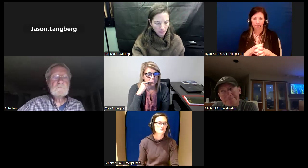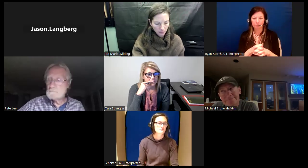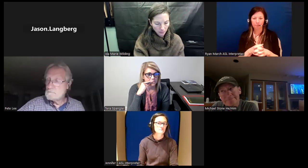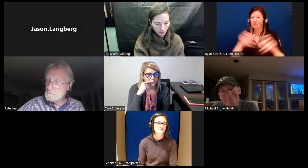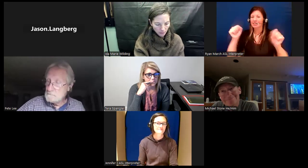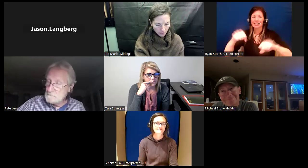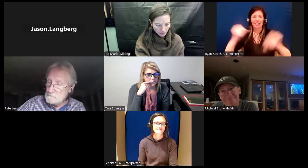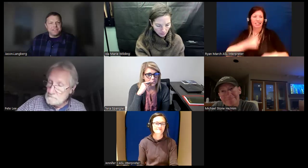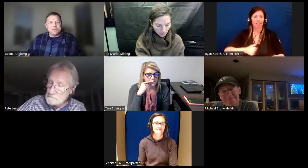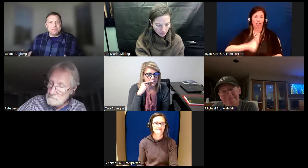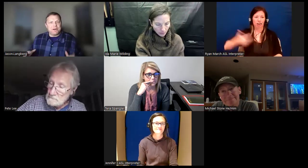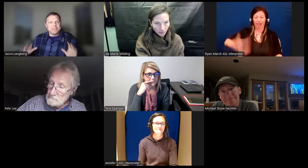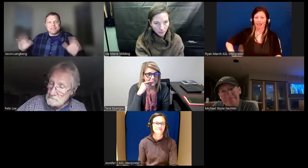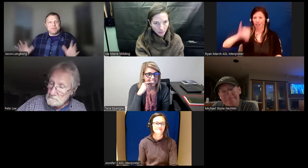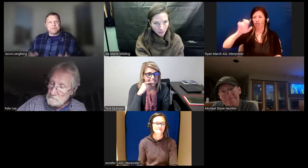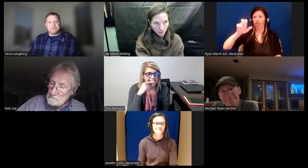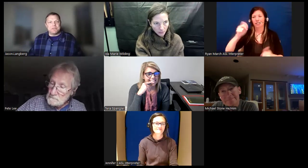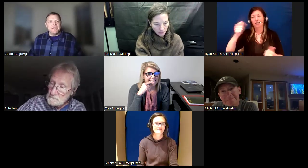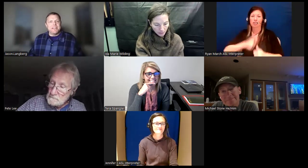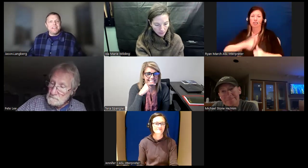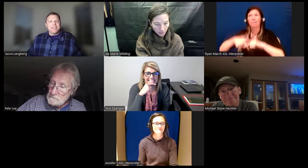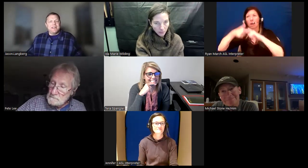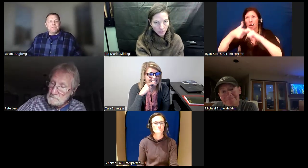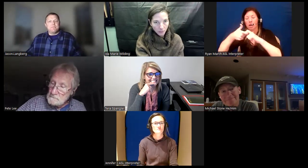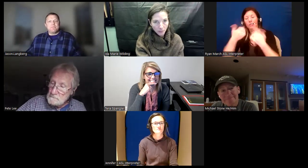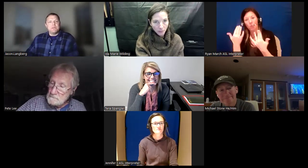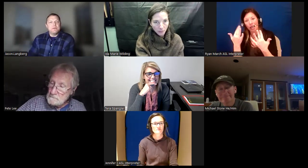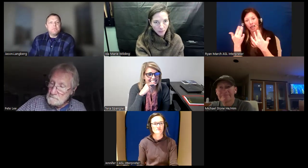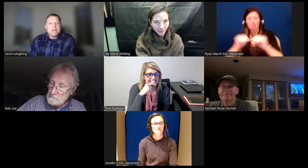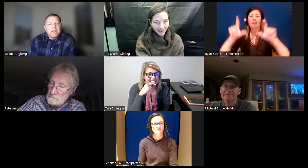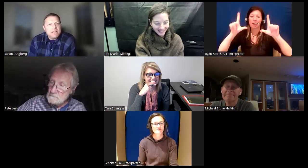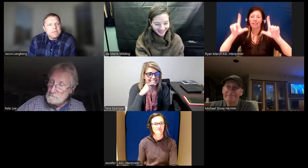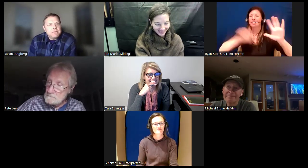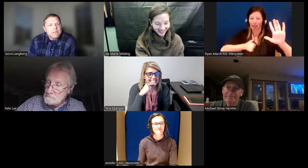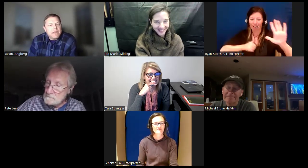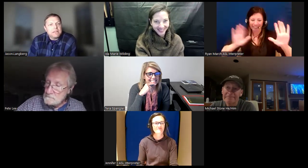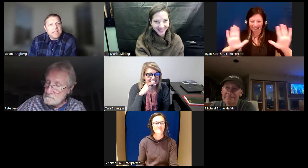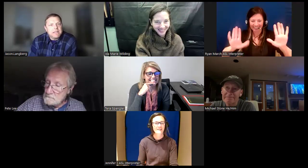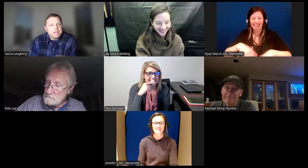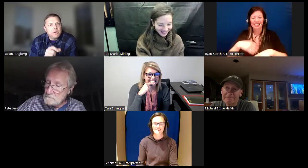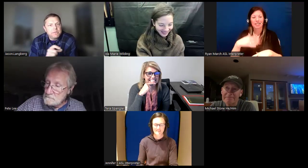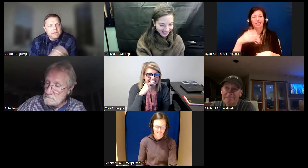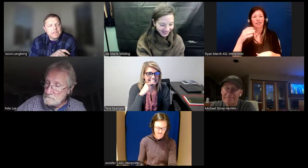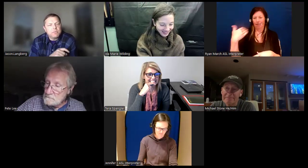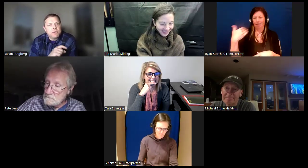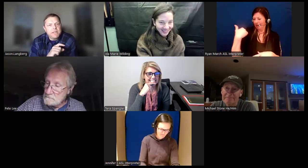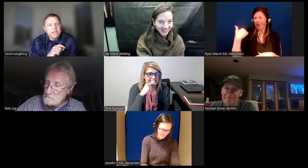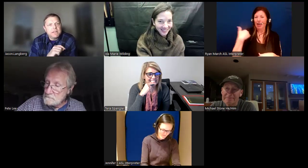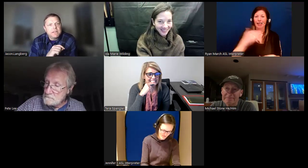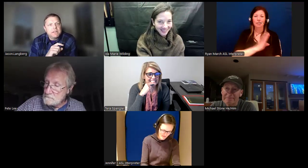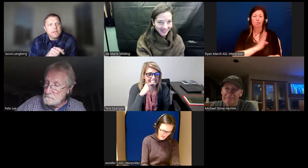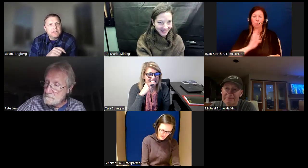Yeah, sorry, this is Jason again with the pause on the Zoom. I'm sorry. But I at the last board